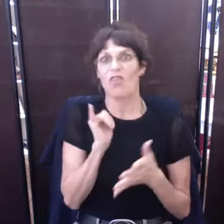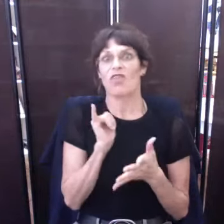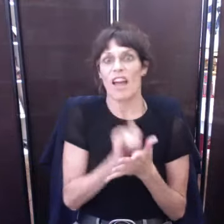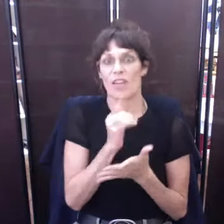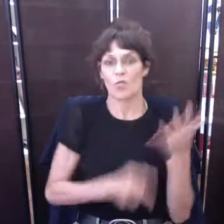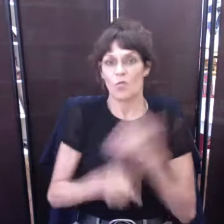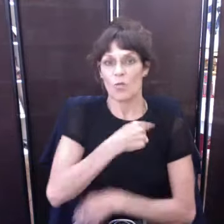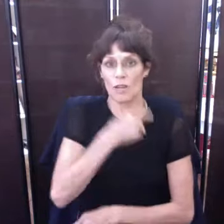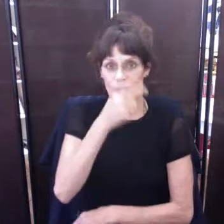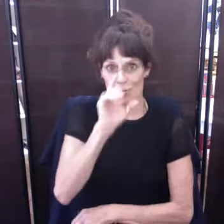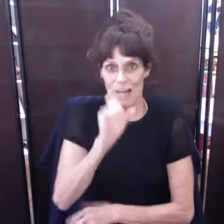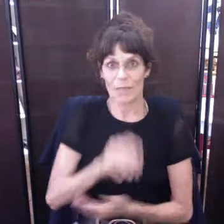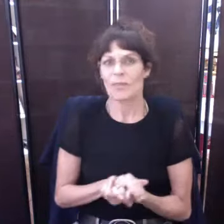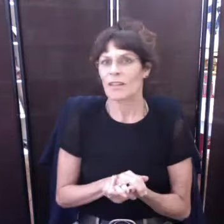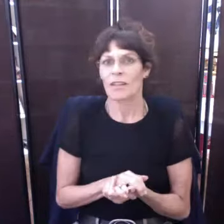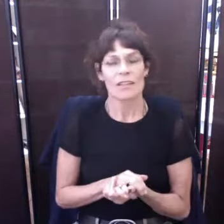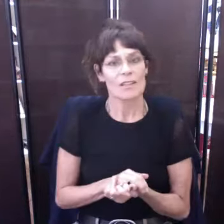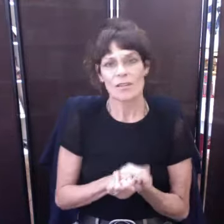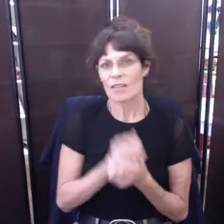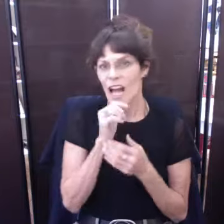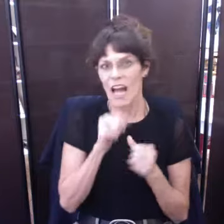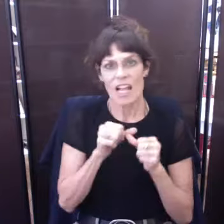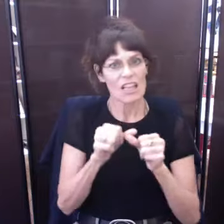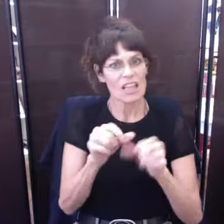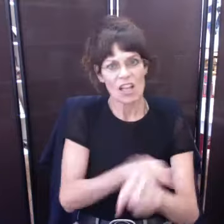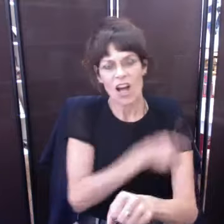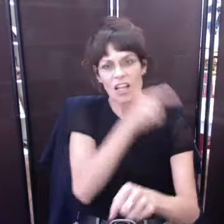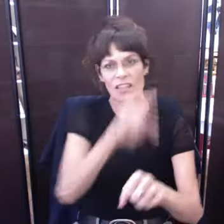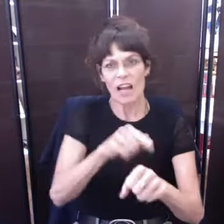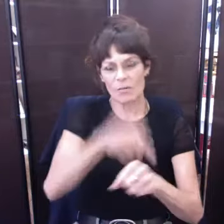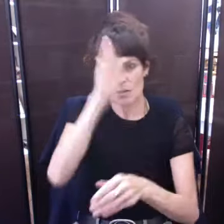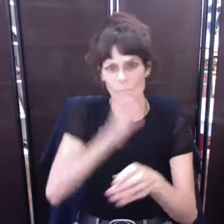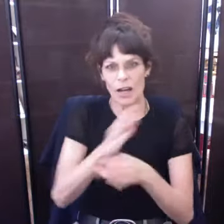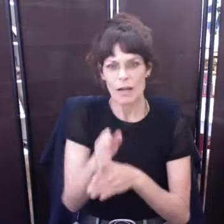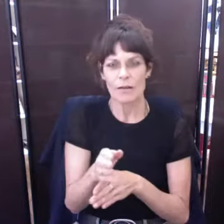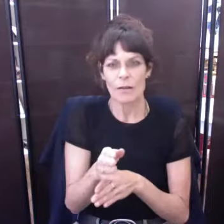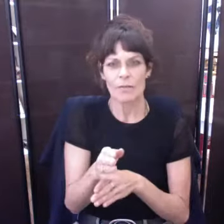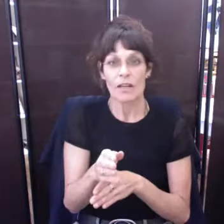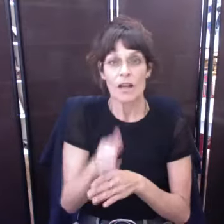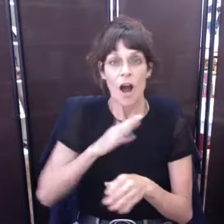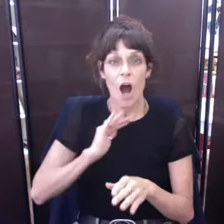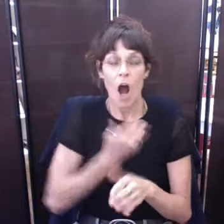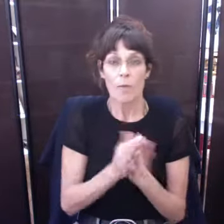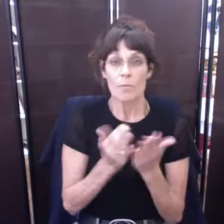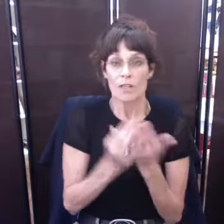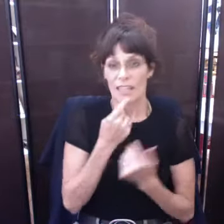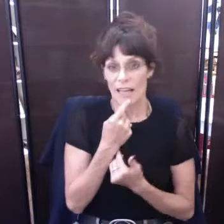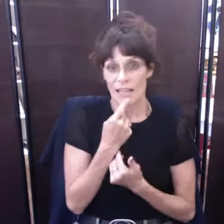So I didn't have a long period of sobriety. It says in our book, which was very comforting to me, that women, perhaps young people and